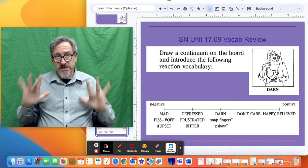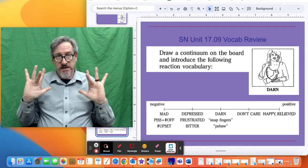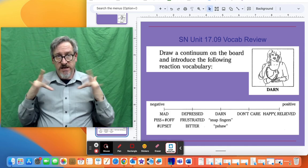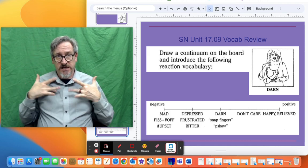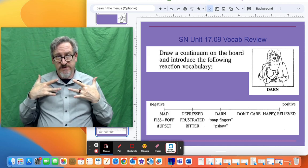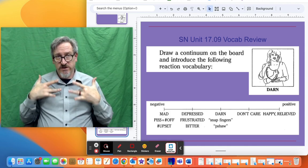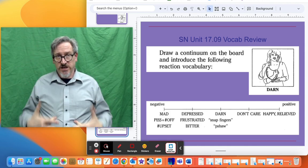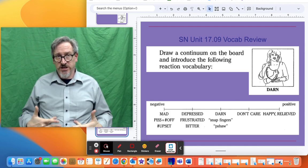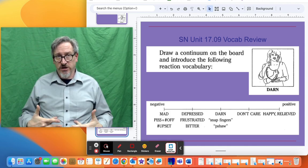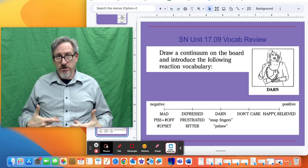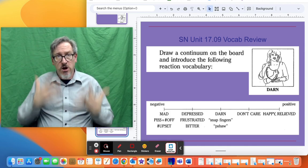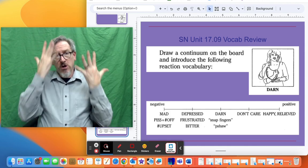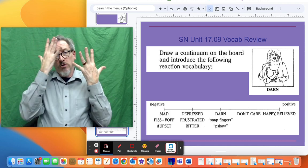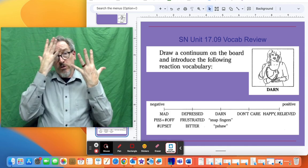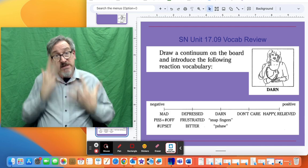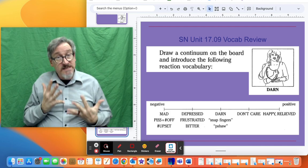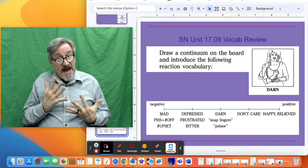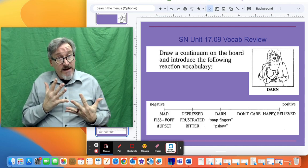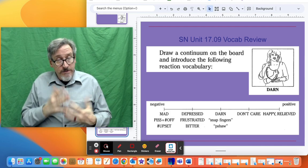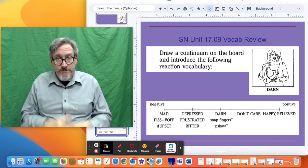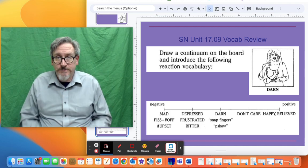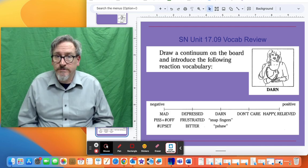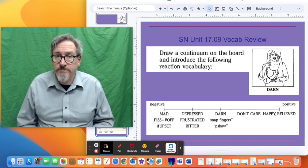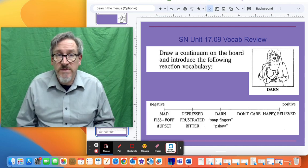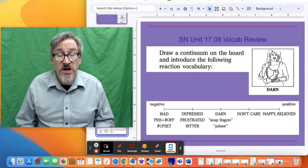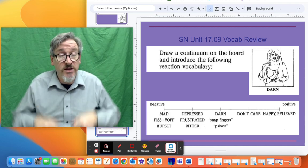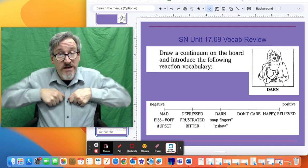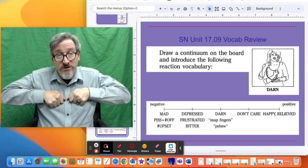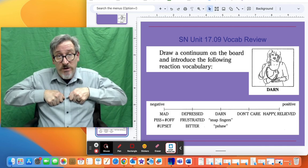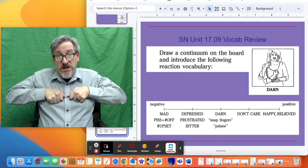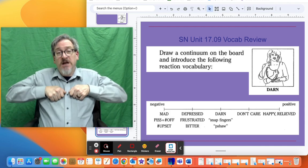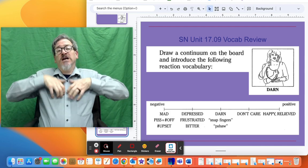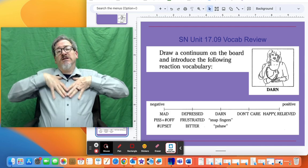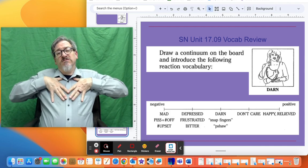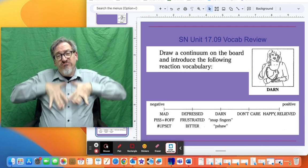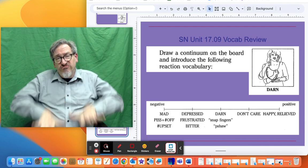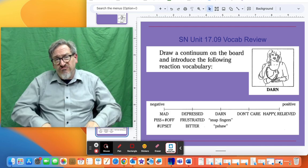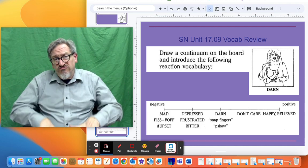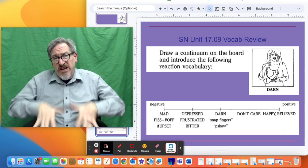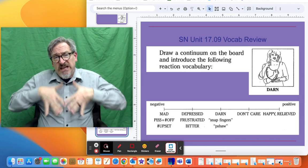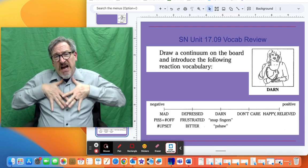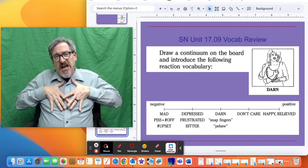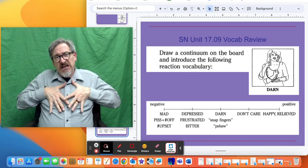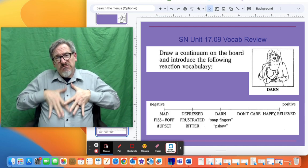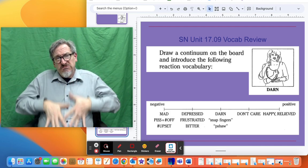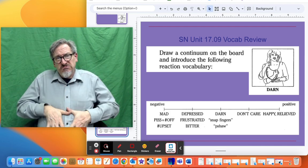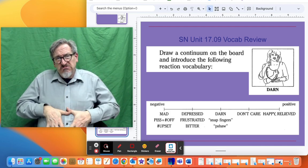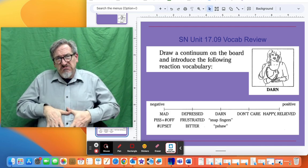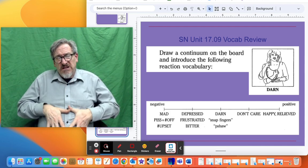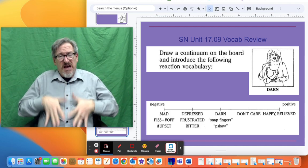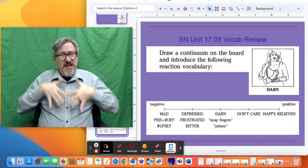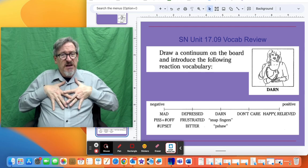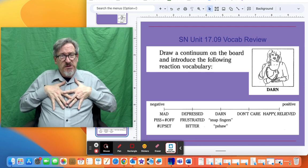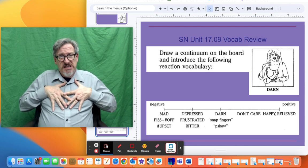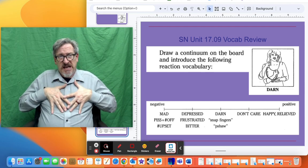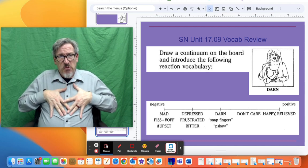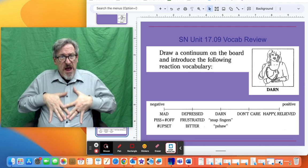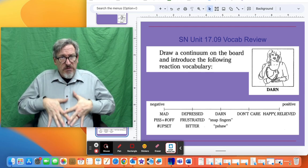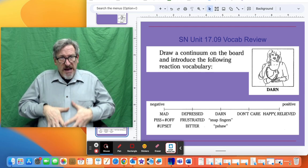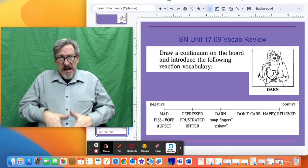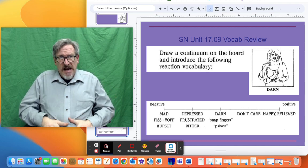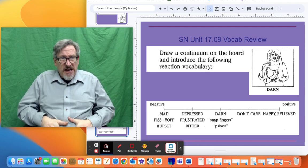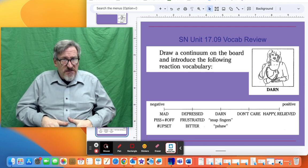depressed, index fingers touch here, or sad. You can even do it like it was like a